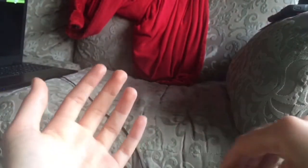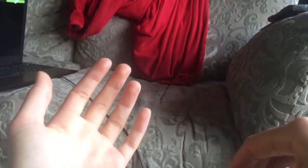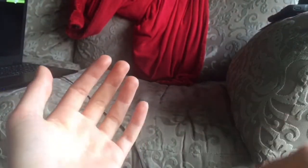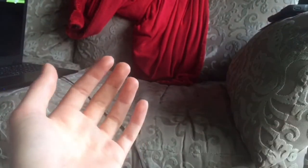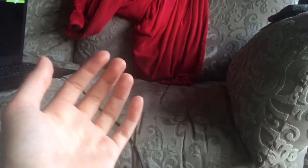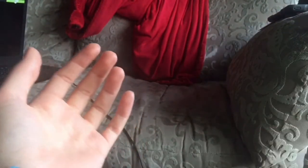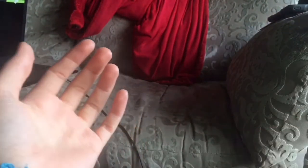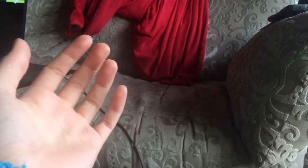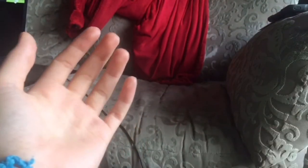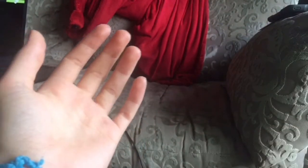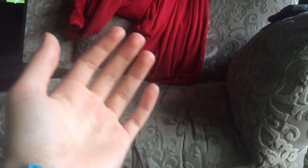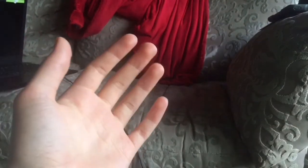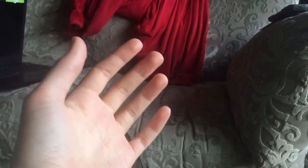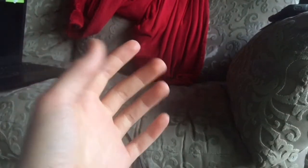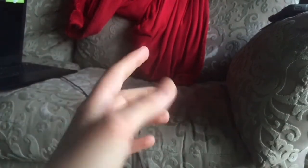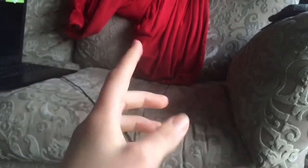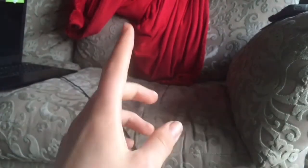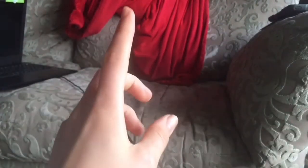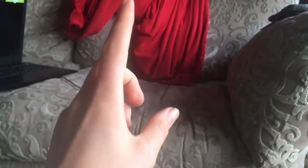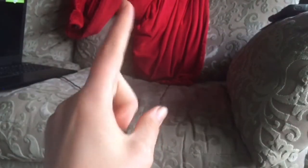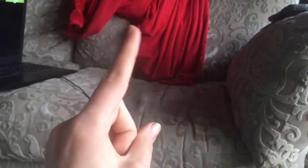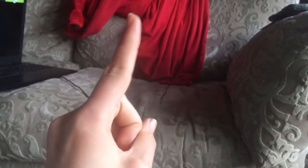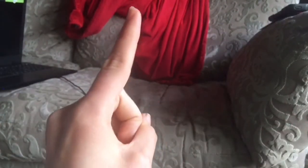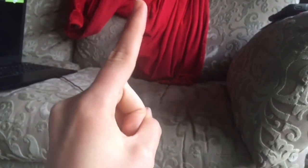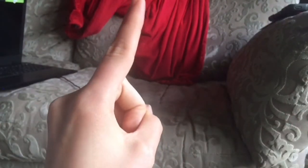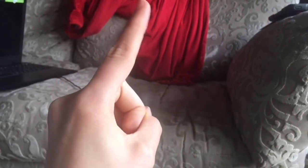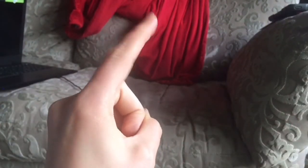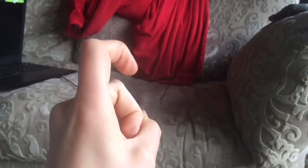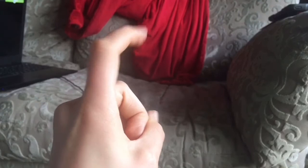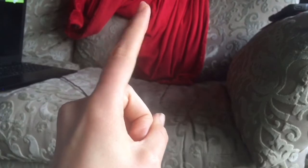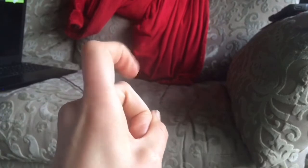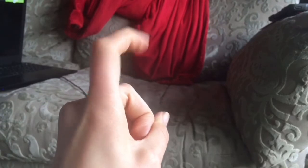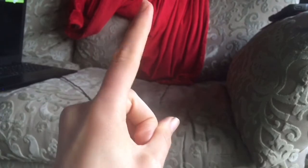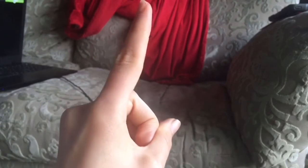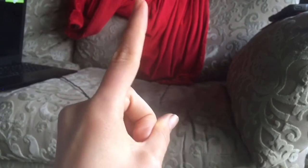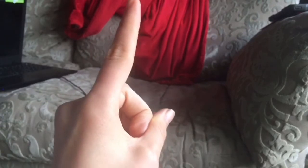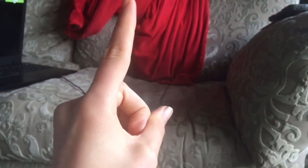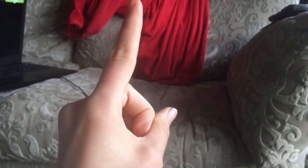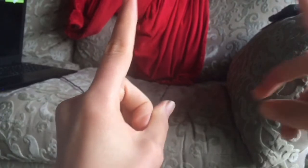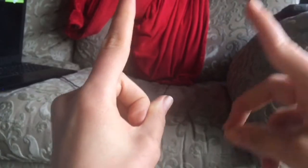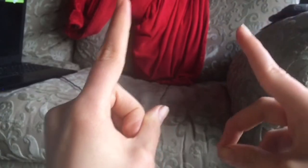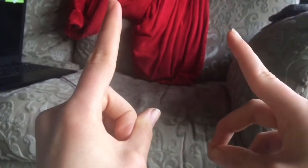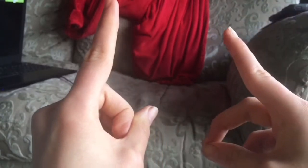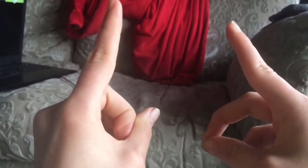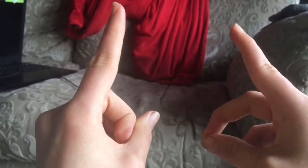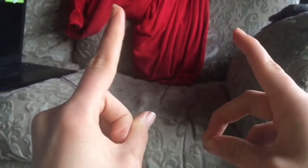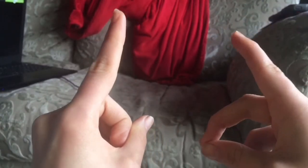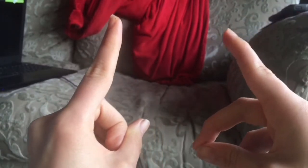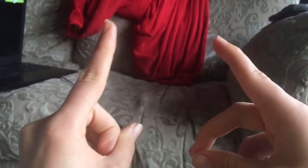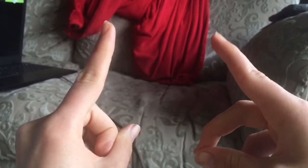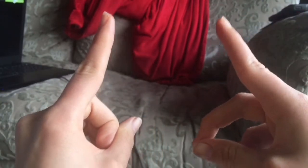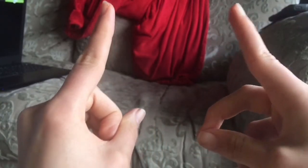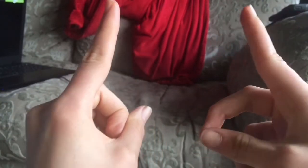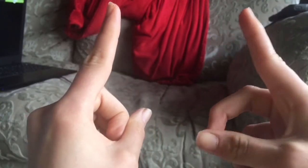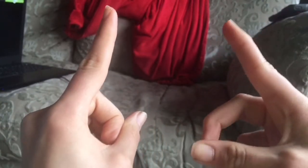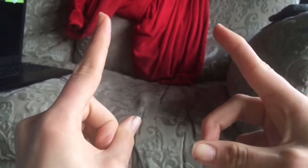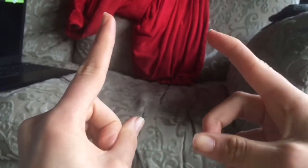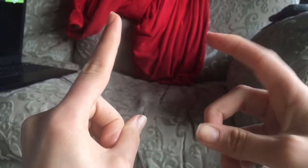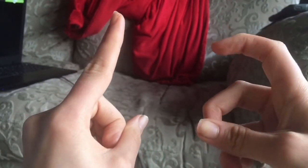Okay, now we're on to K, and we're going to get our left hand's pointing finger, and we're going to get our right hand's pointing finger, and we're